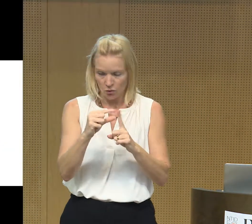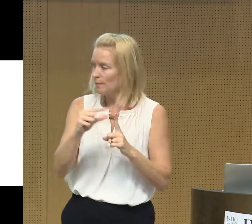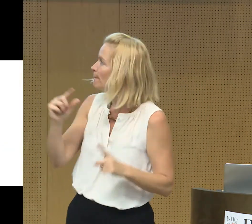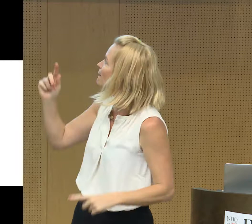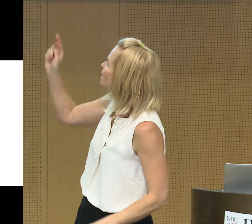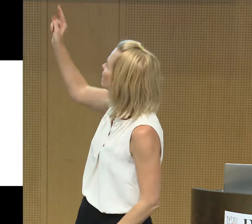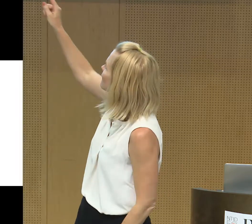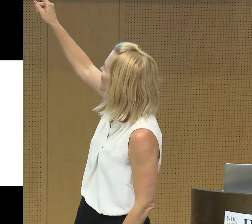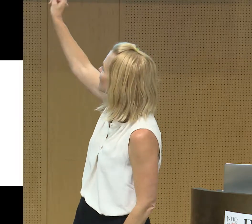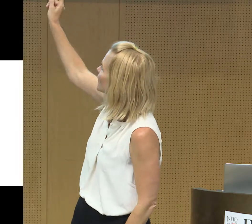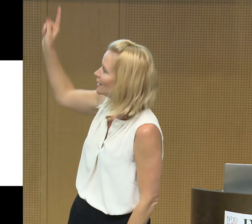this is a real word.